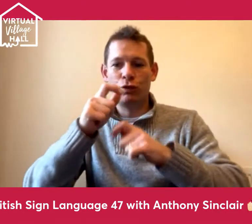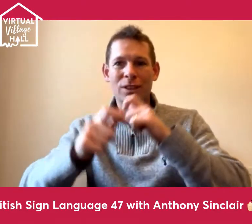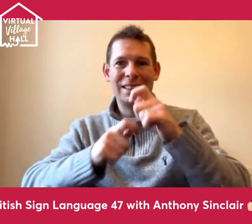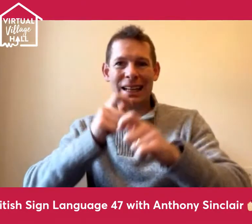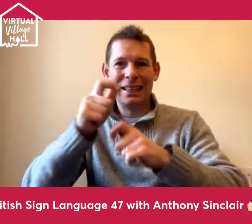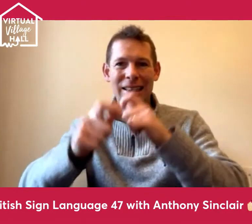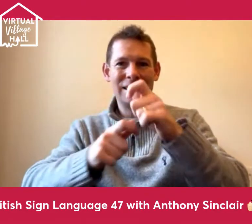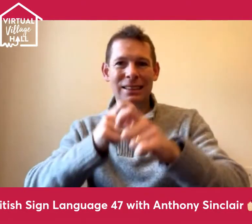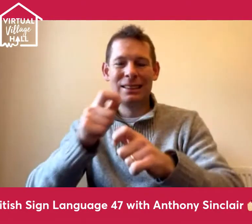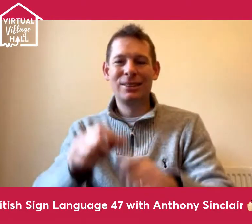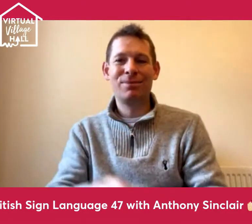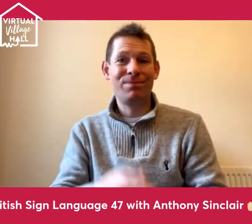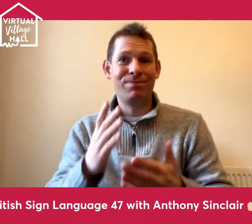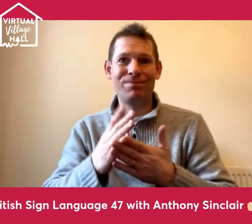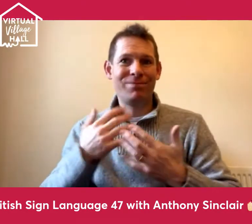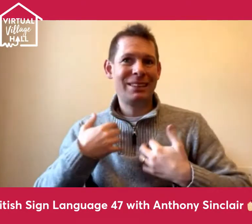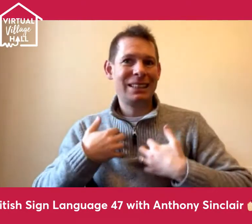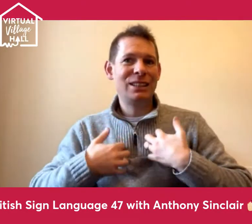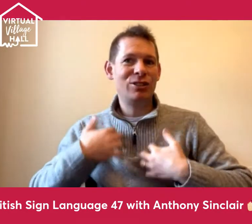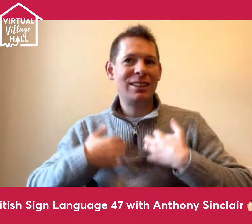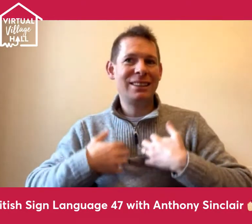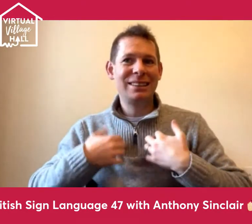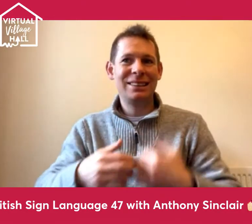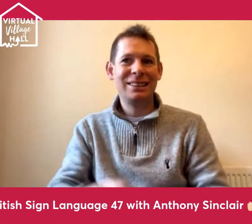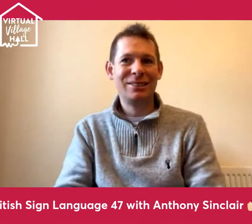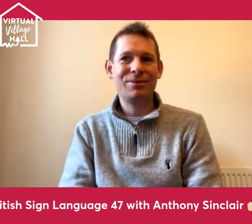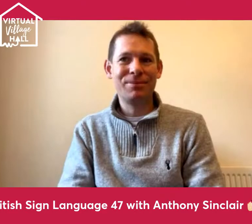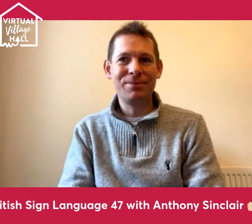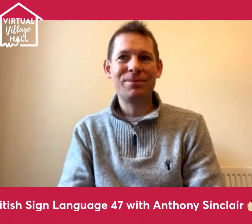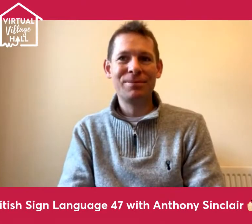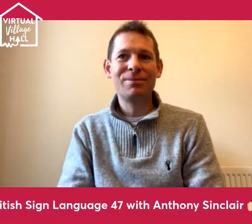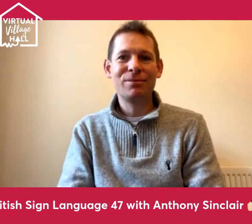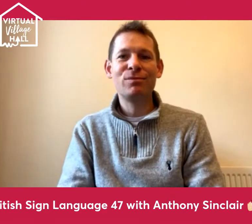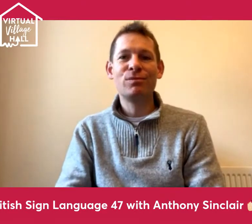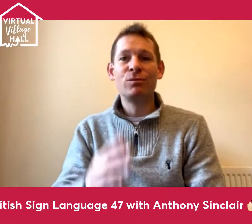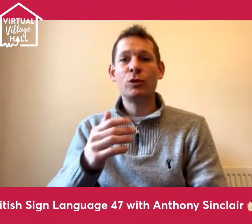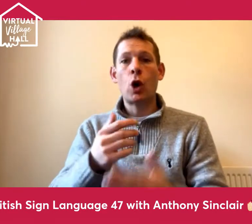word orders and different syntax. So it is interesting how languages work.